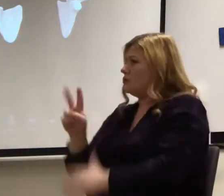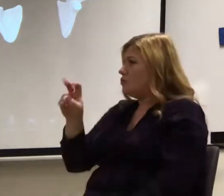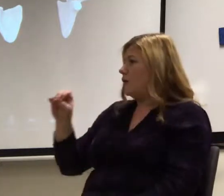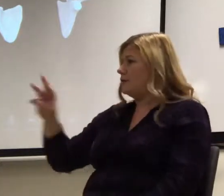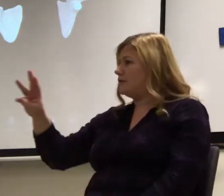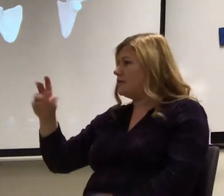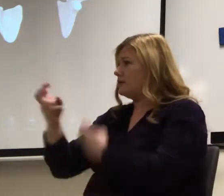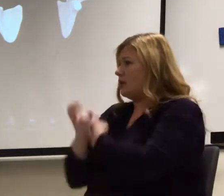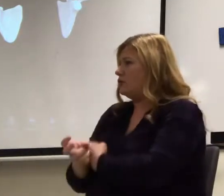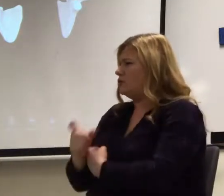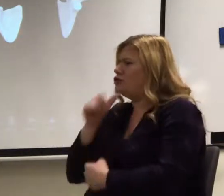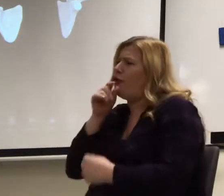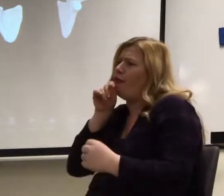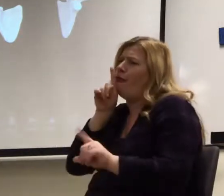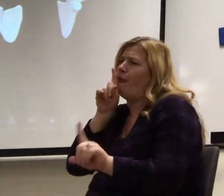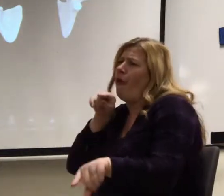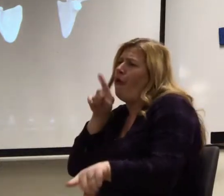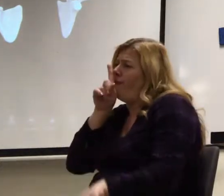me.